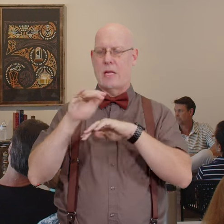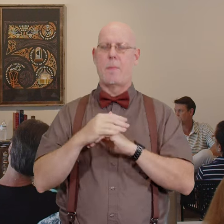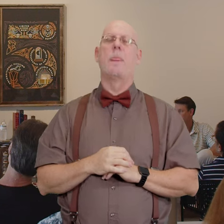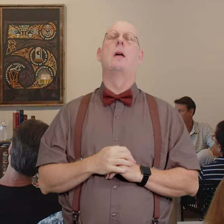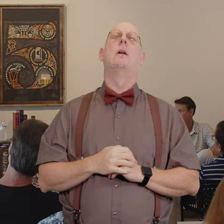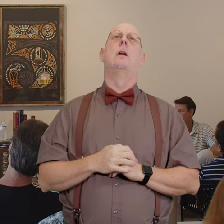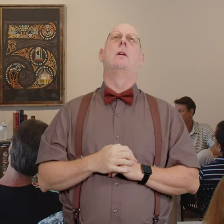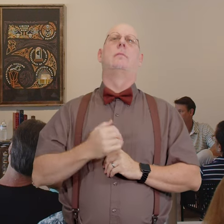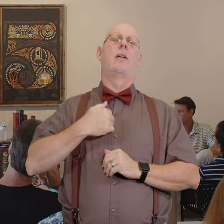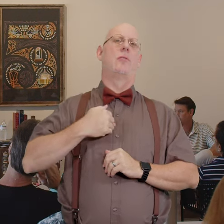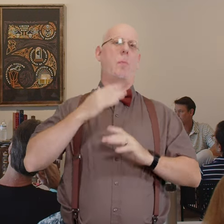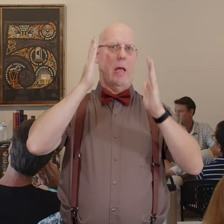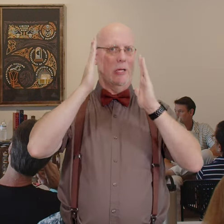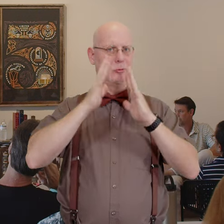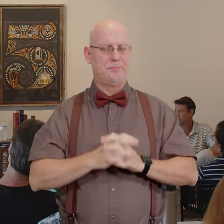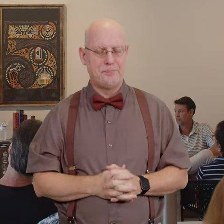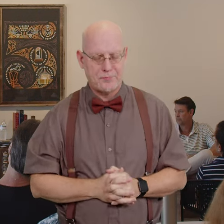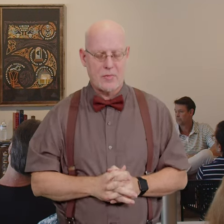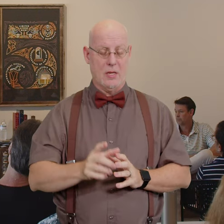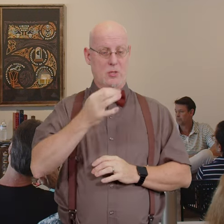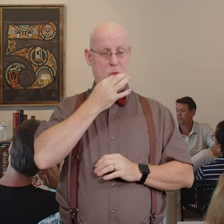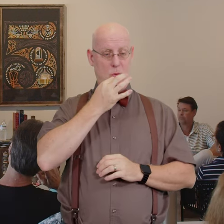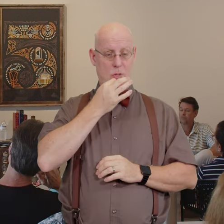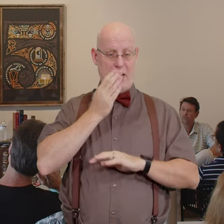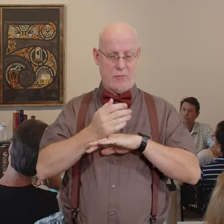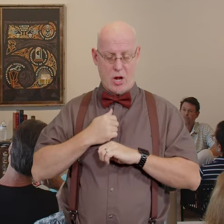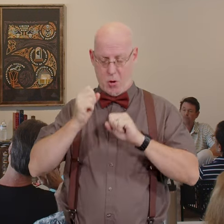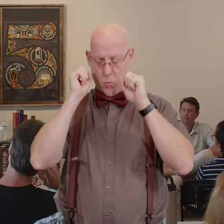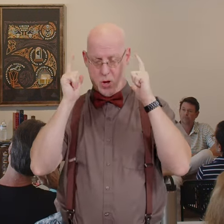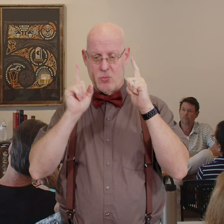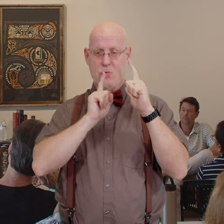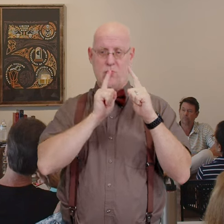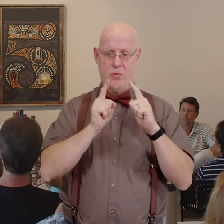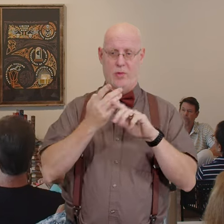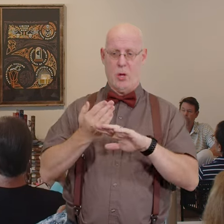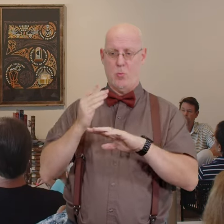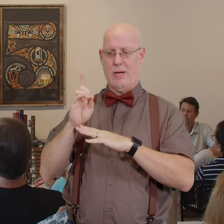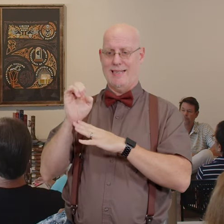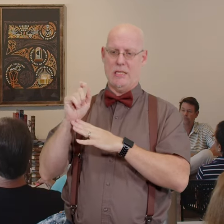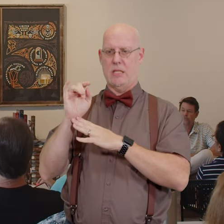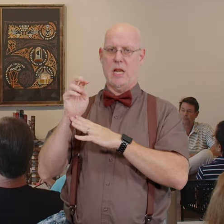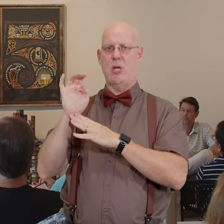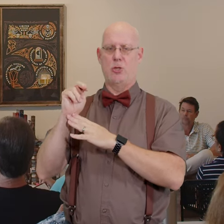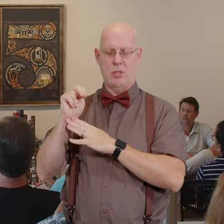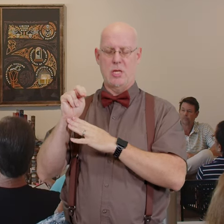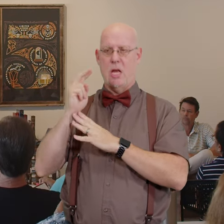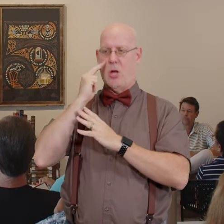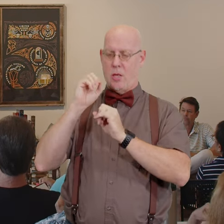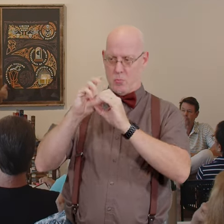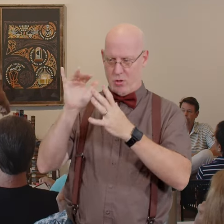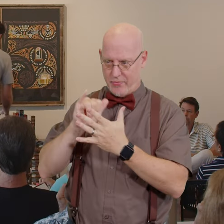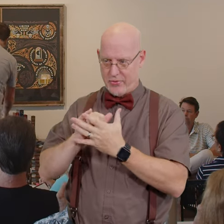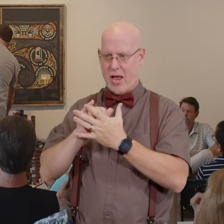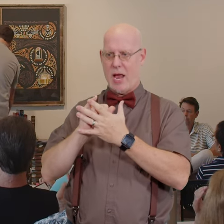the screen for you tonight, so you just have to pay attention. He says this, soon after I awoke to the truth of predestination, I began to see the